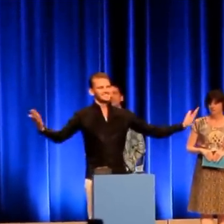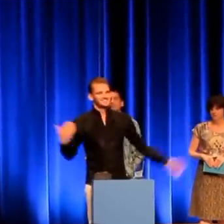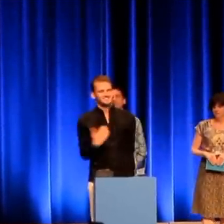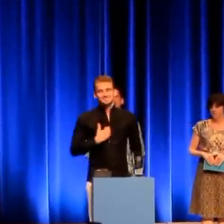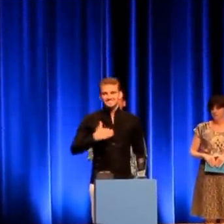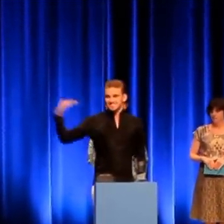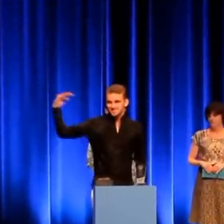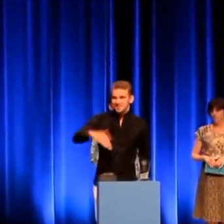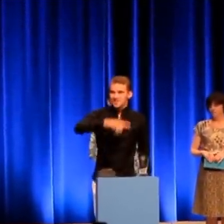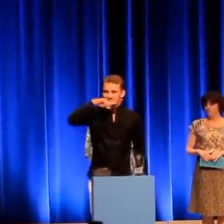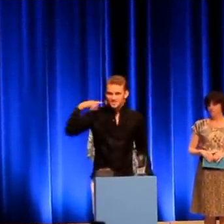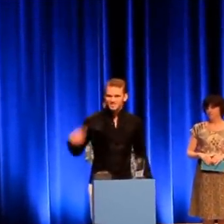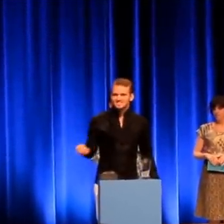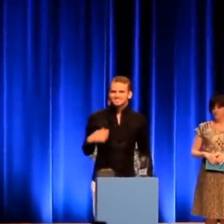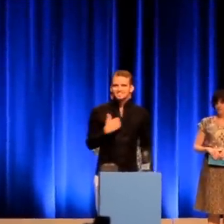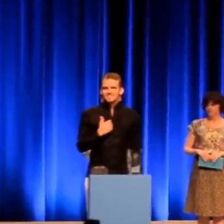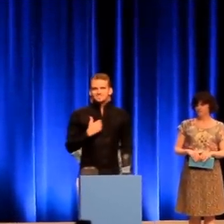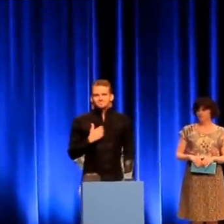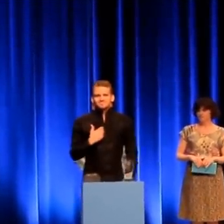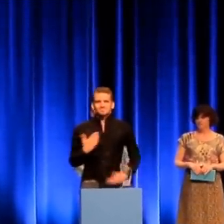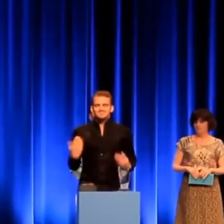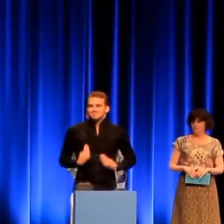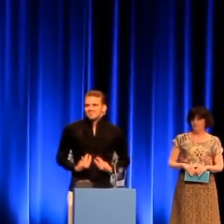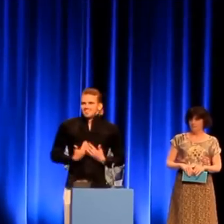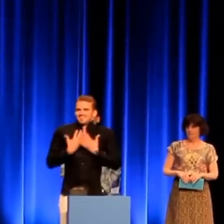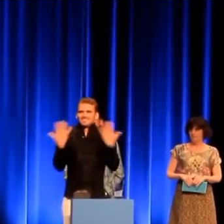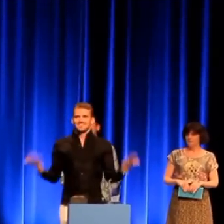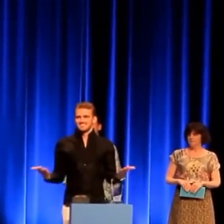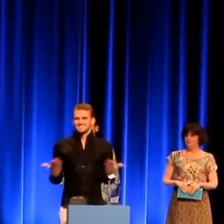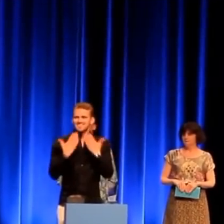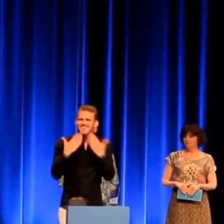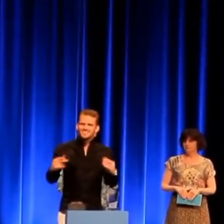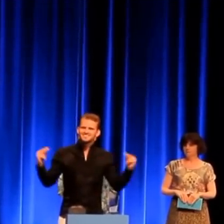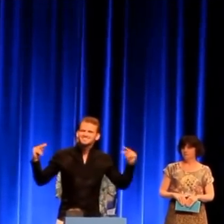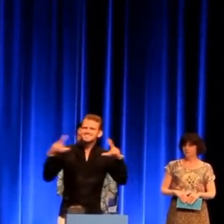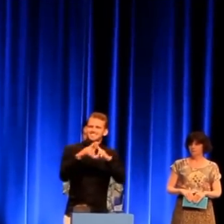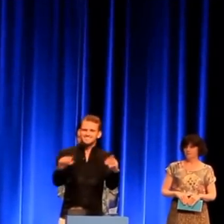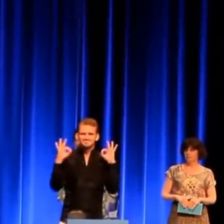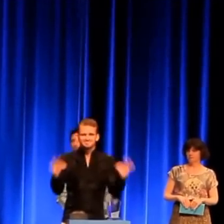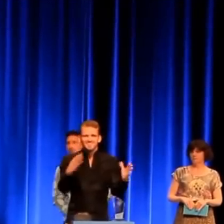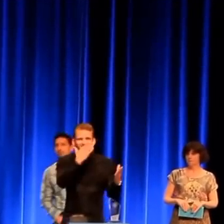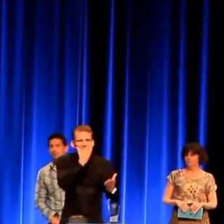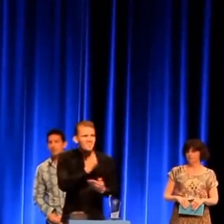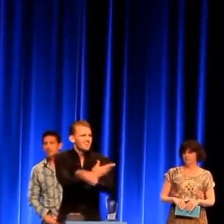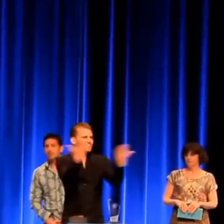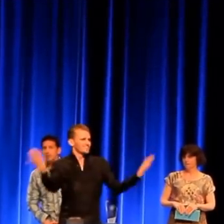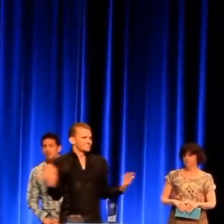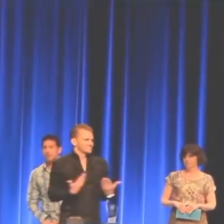Just thank you to all of you. I flew in from Russia. And I'm exhilarated. Thank you, Sydney, your